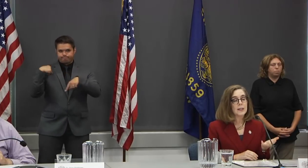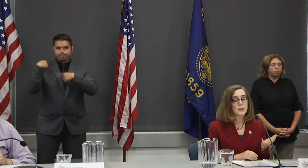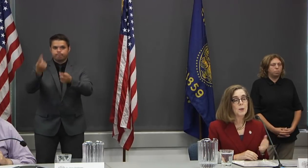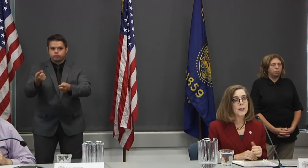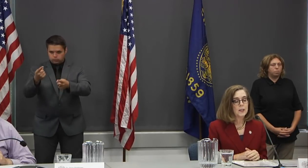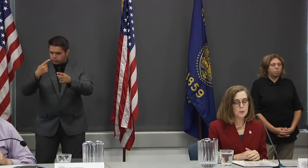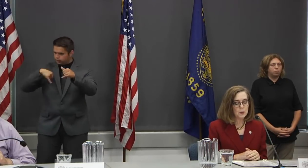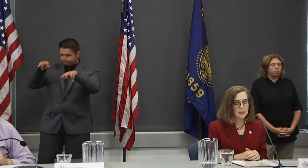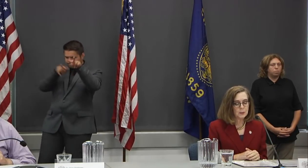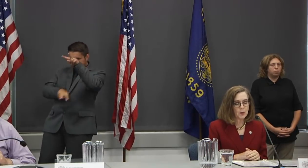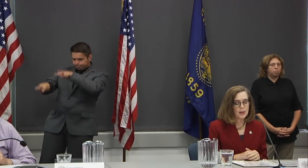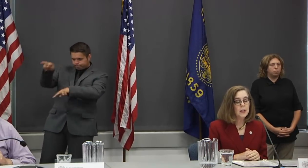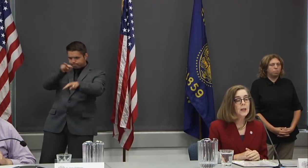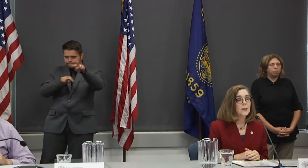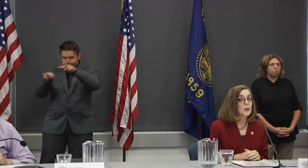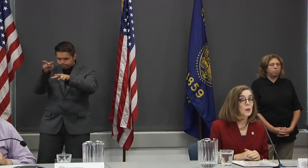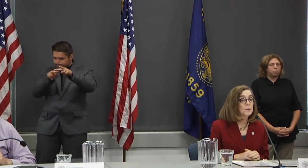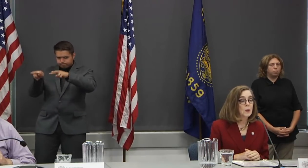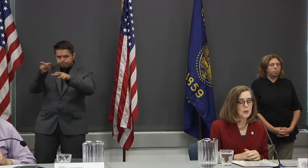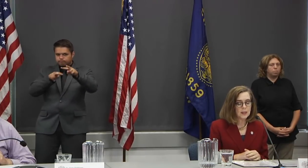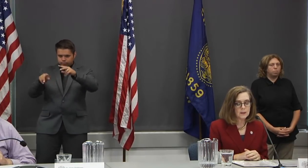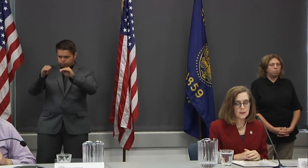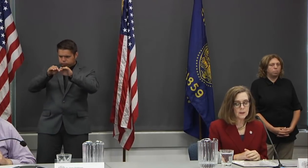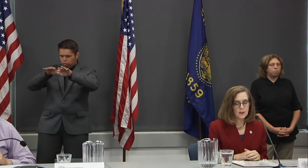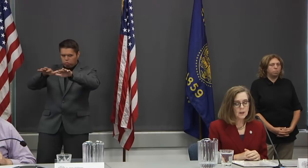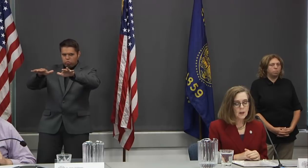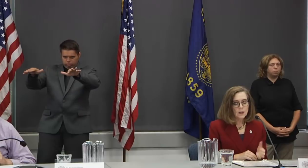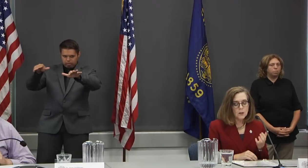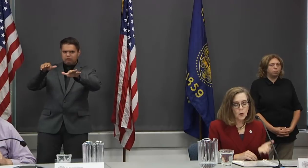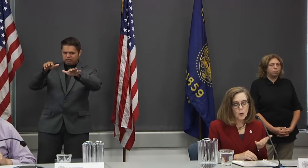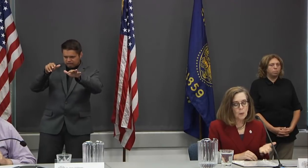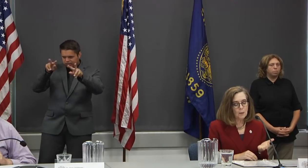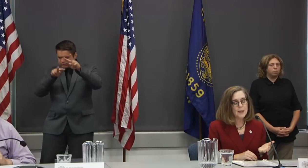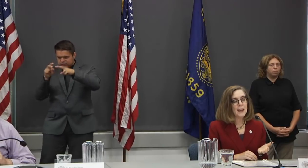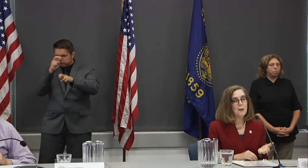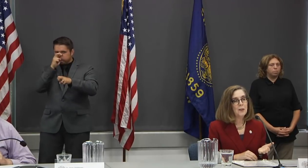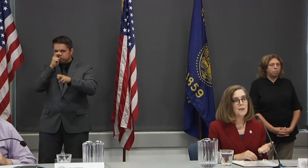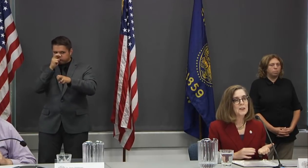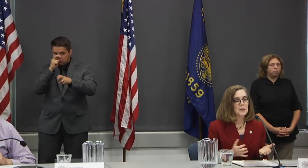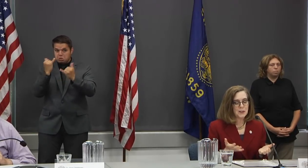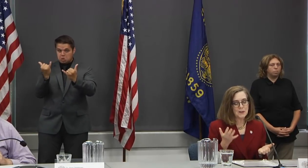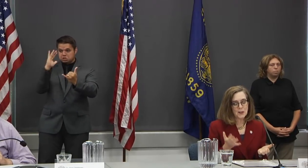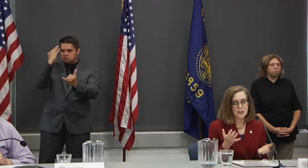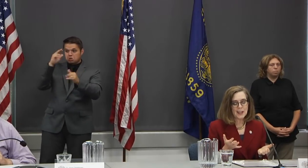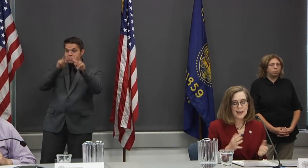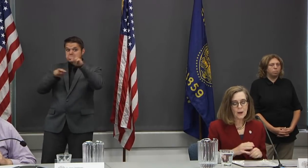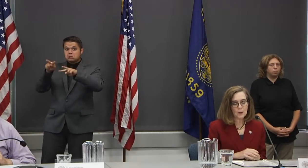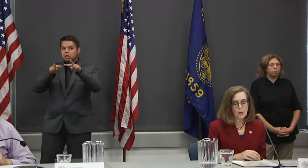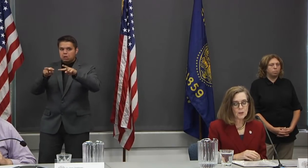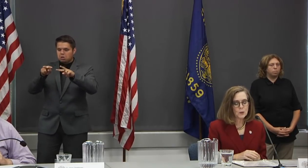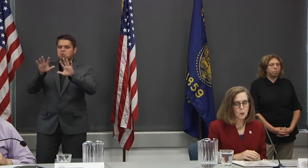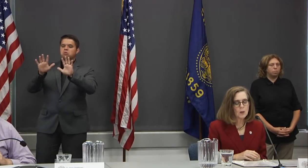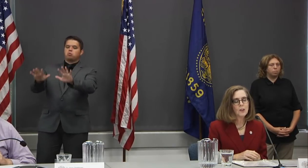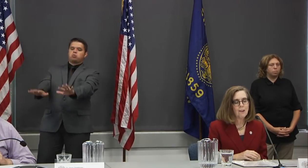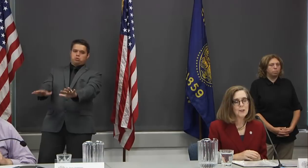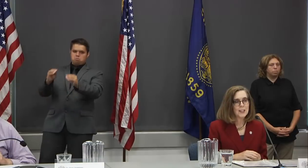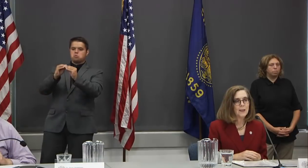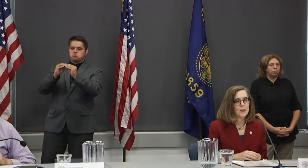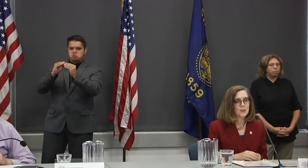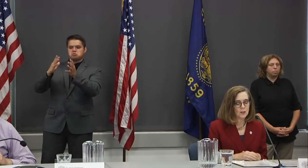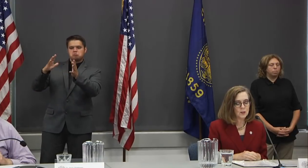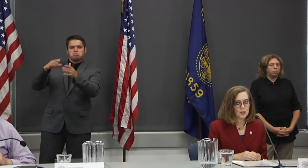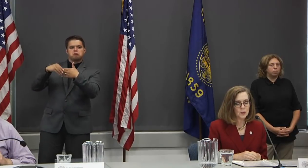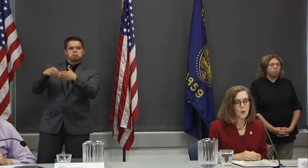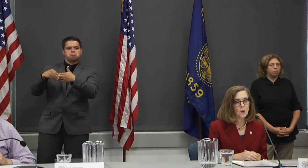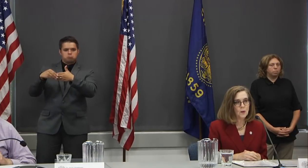of unexplained community spread in their communities. Local public health officials and their state counterparts worked hard to